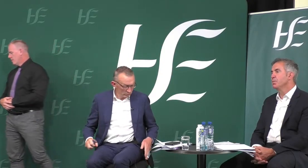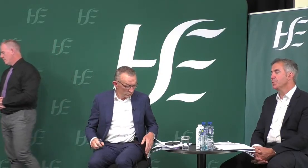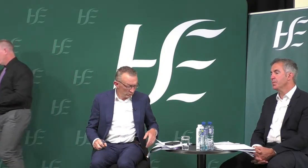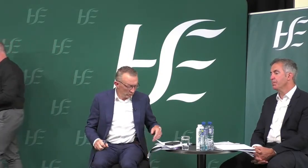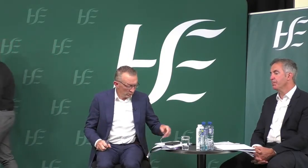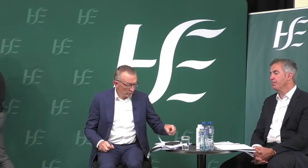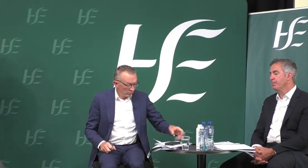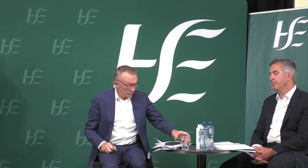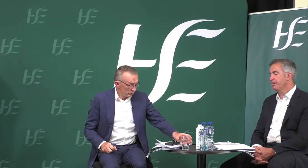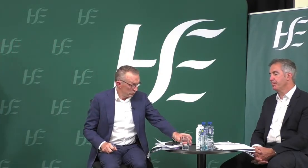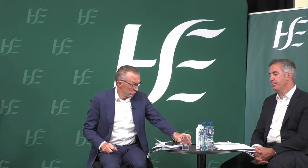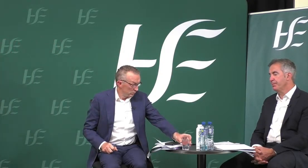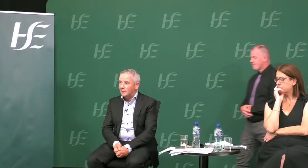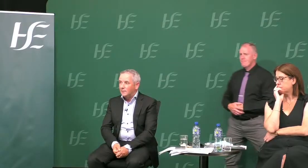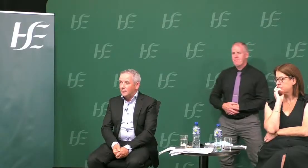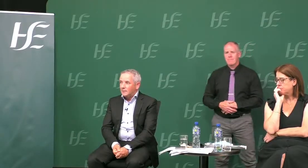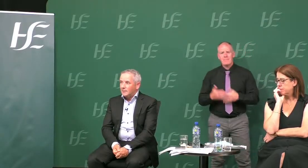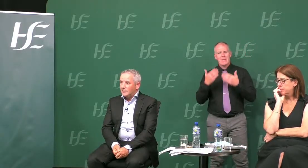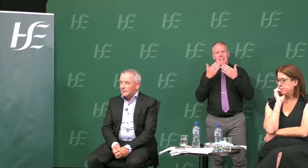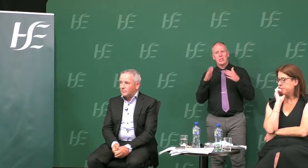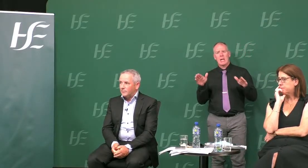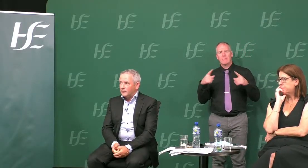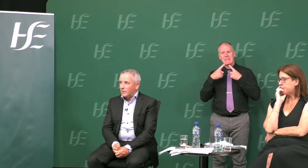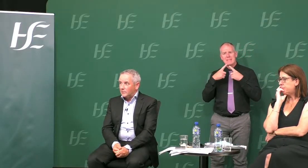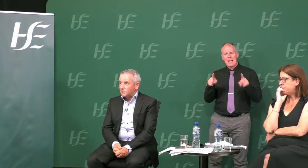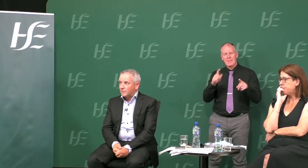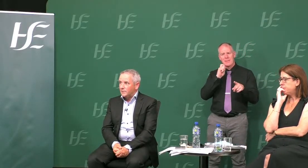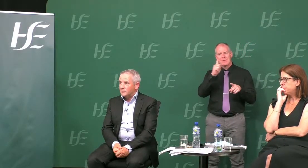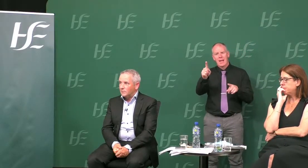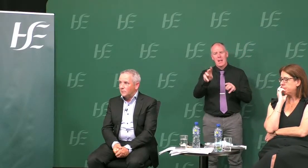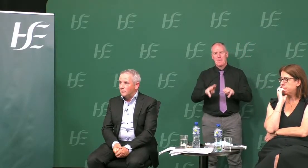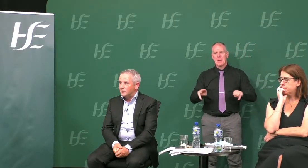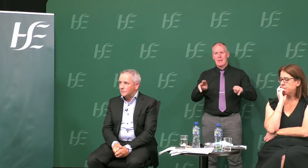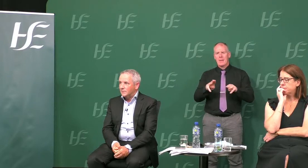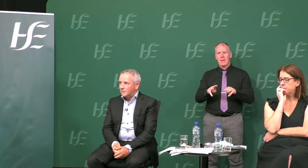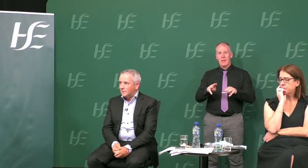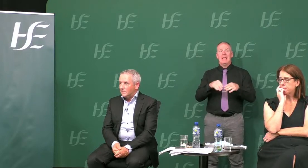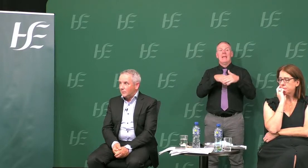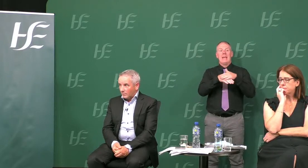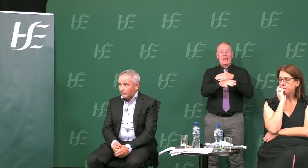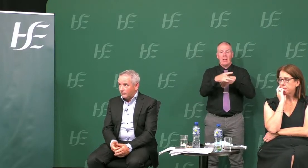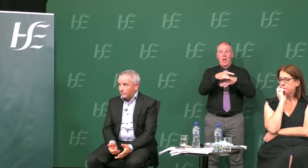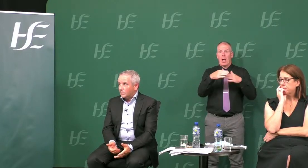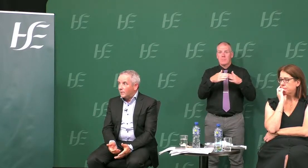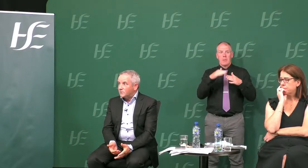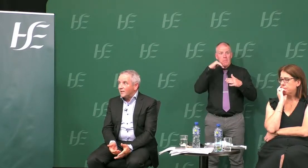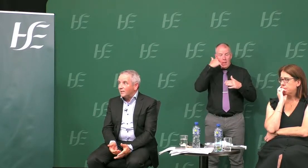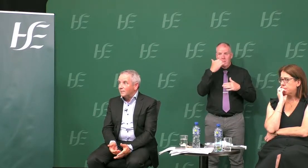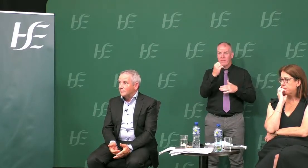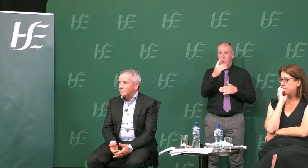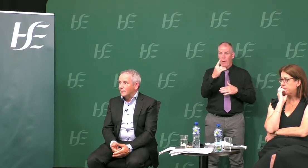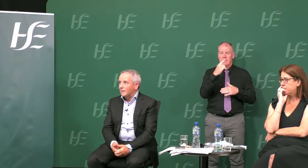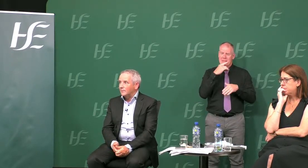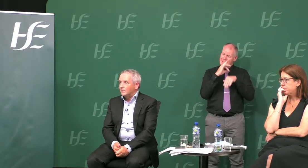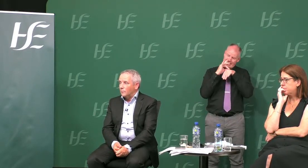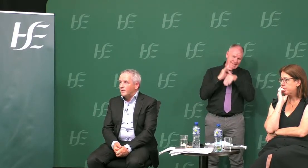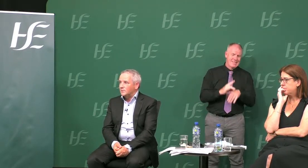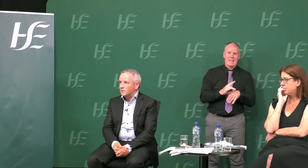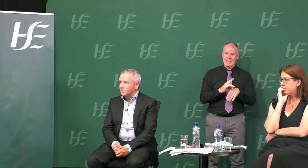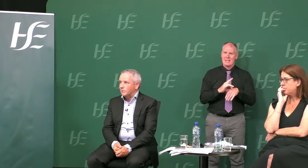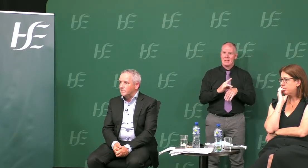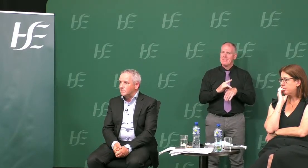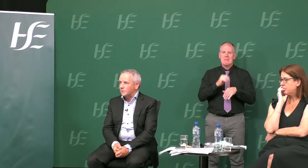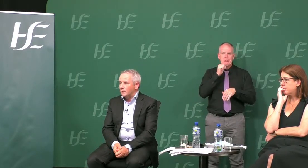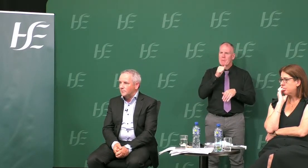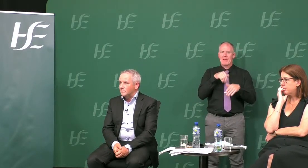General message that we want to relate to the public: if you're hospitalised with COVID, you're quite sick. Nobody